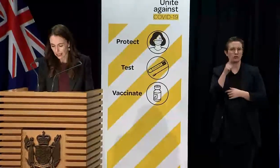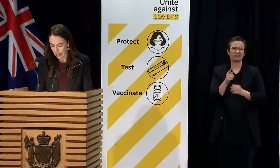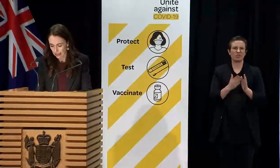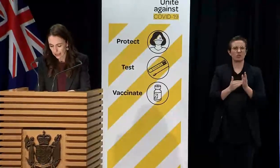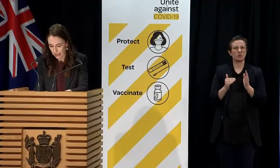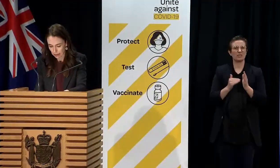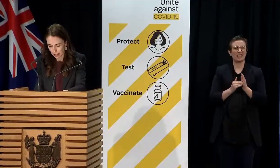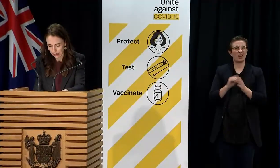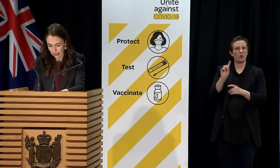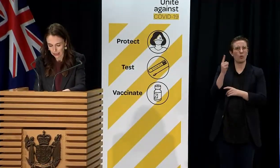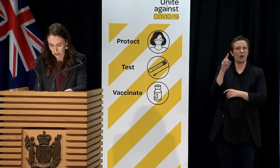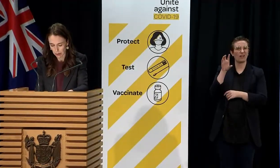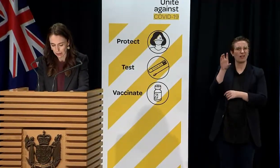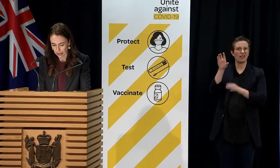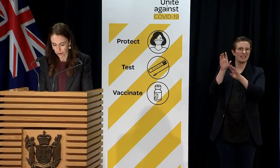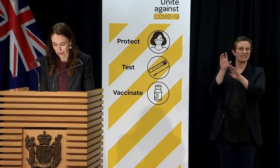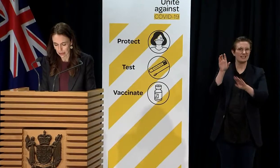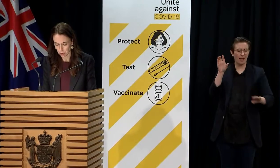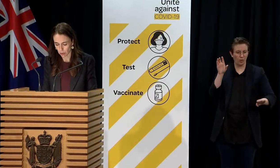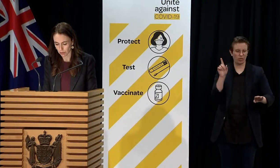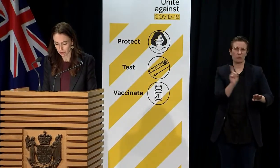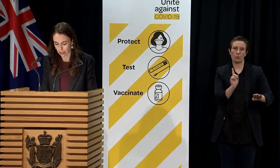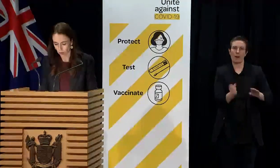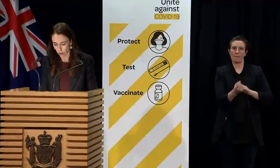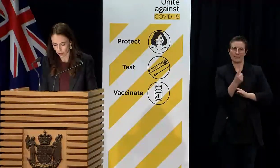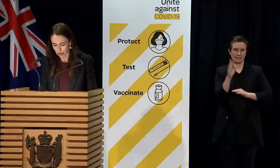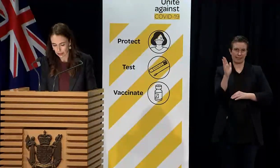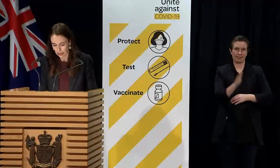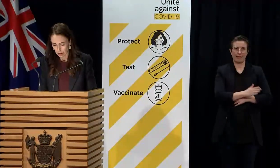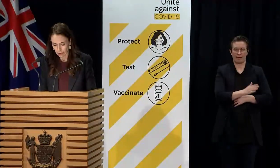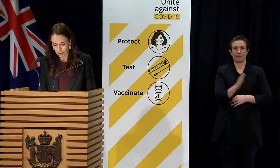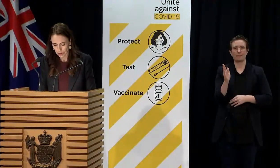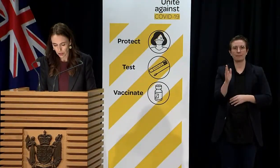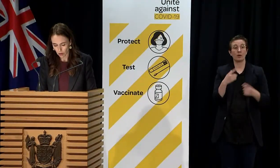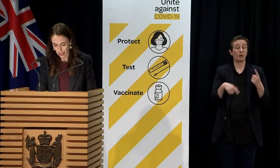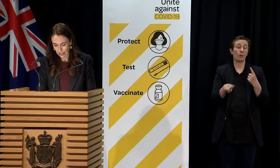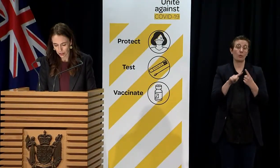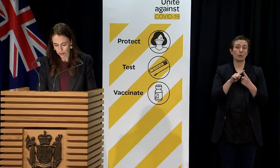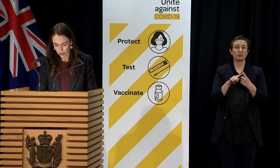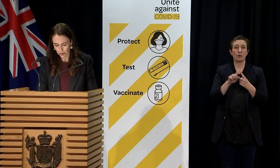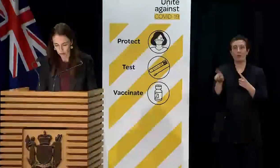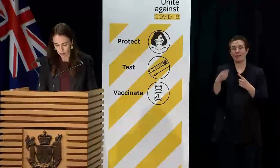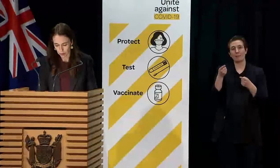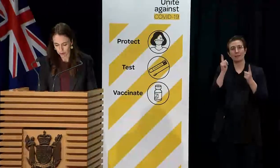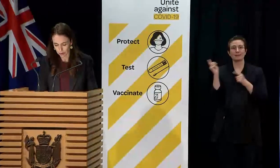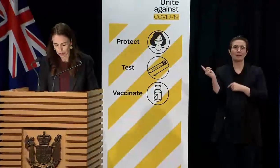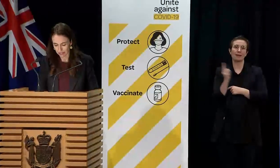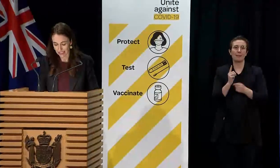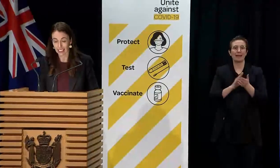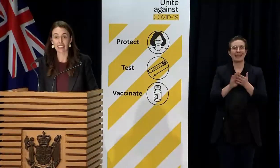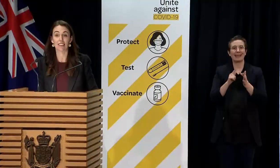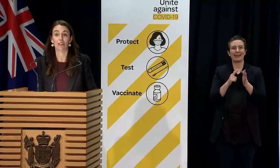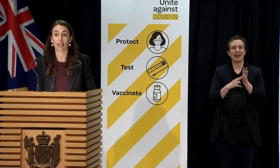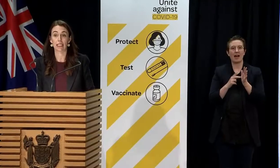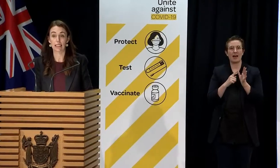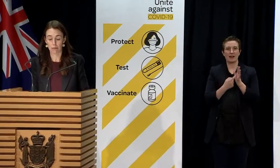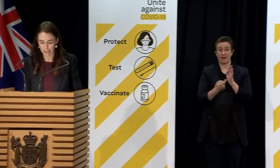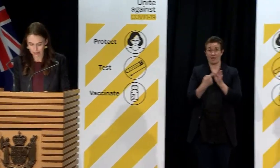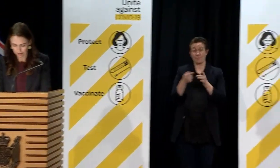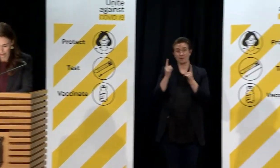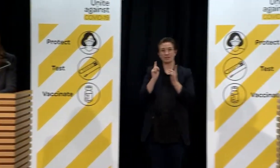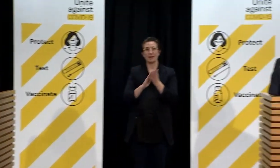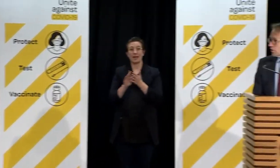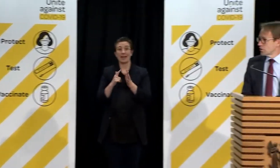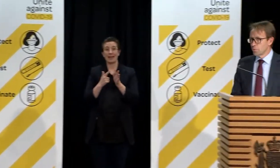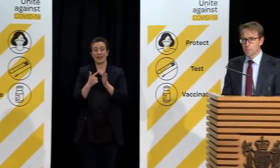Henare is here to make an announcement about increased support for whānau ora. But first, I'll hand over to Dr Bloomfield to give us the latest on case